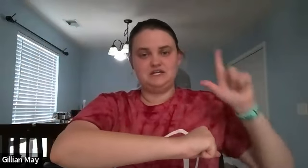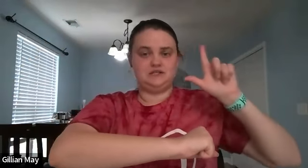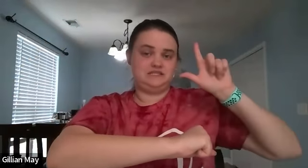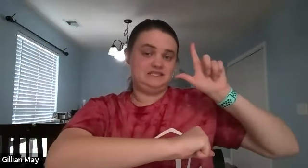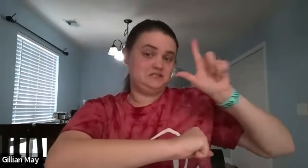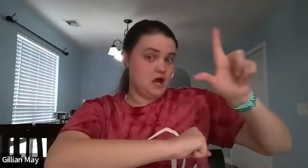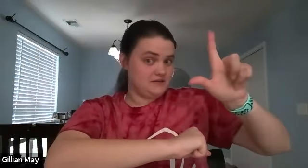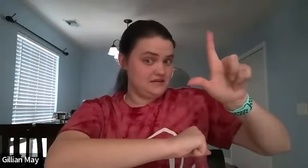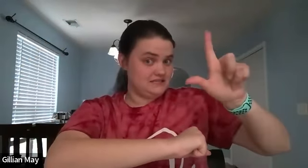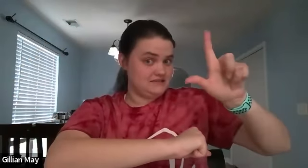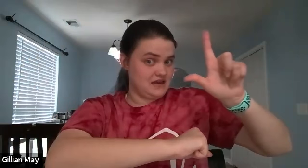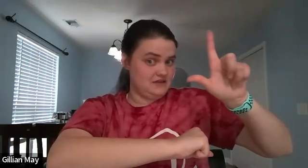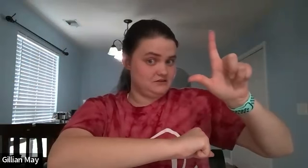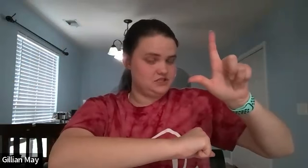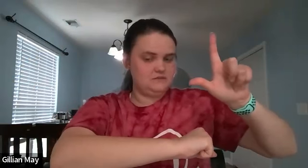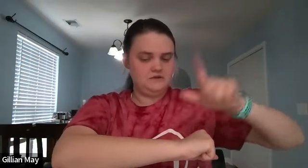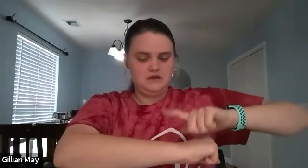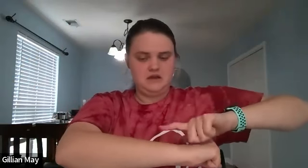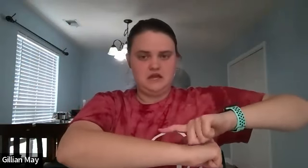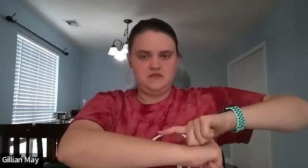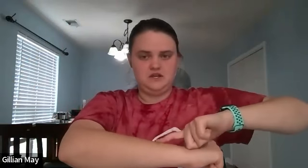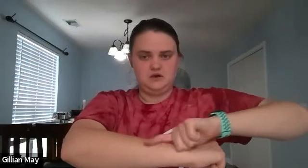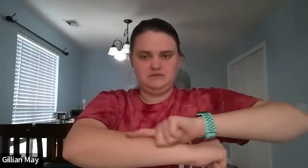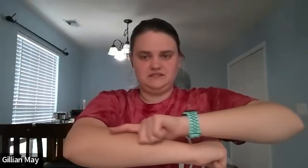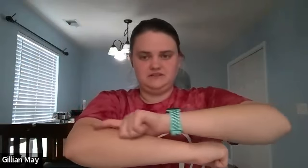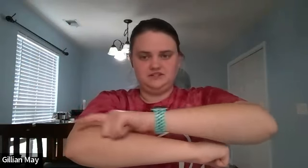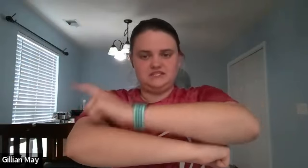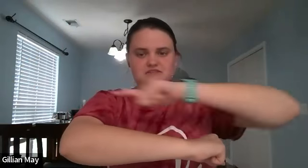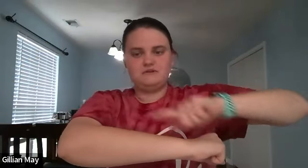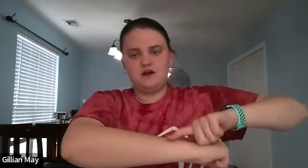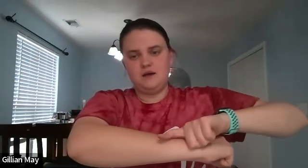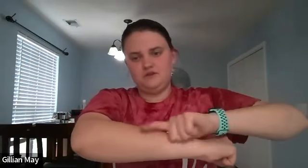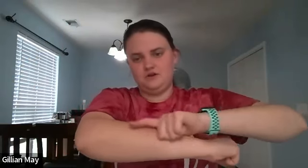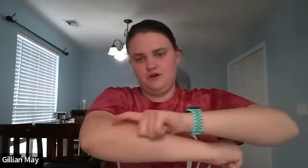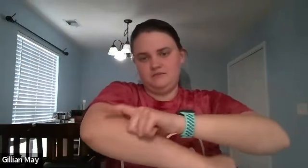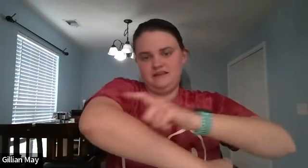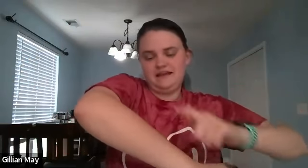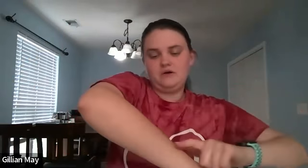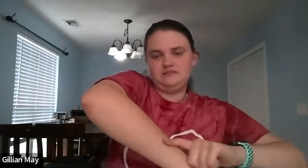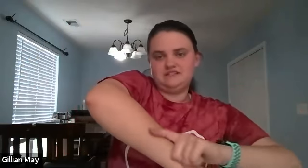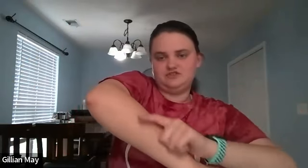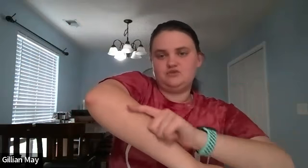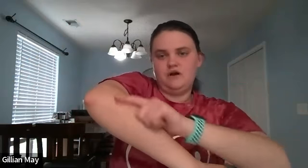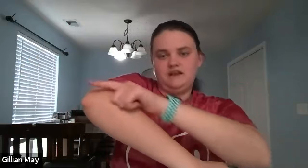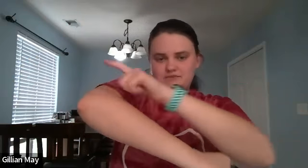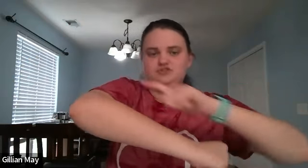Your dominant is in that L shape. And then you go lizard. You just slither it up your arm, like how a lizard's crawling up a